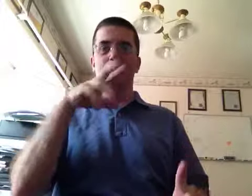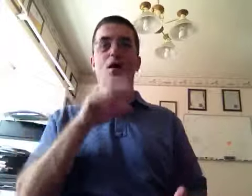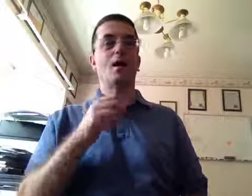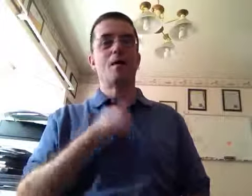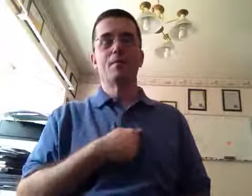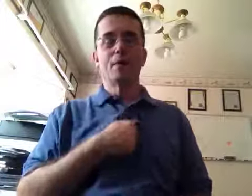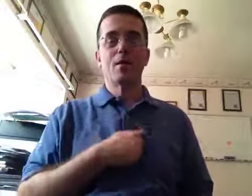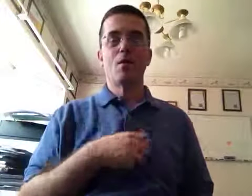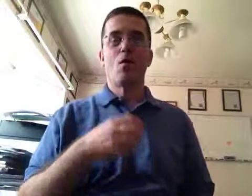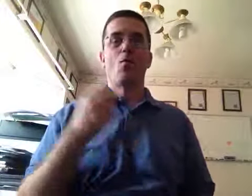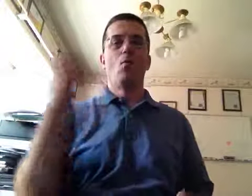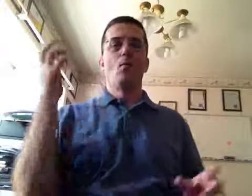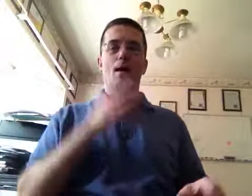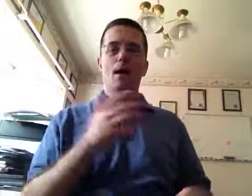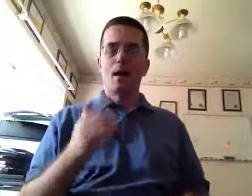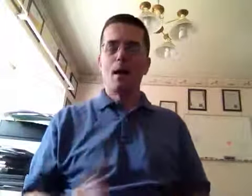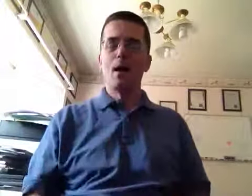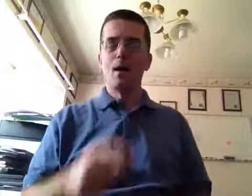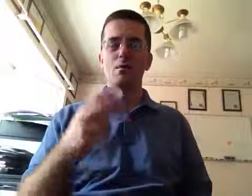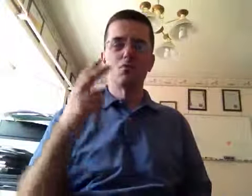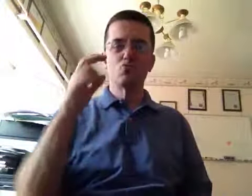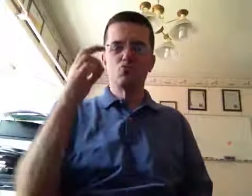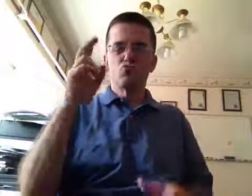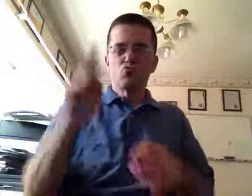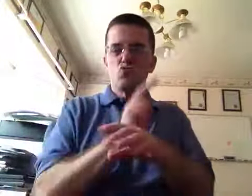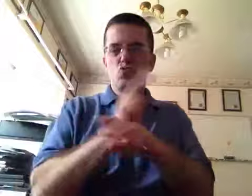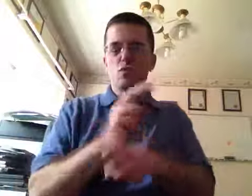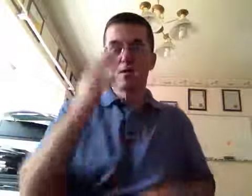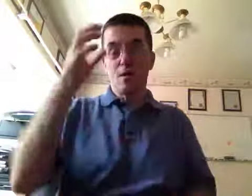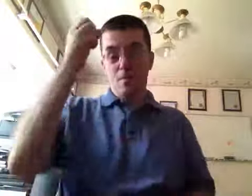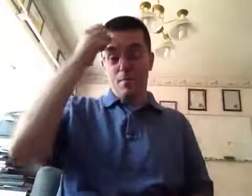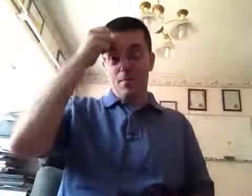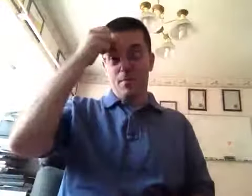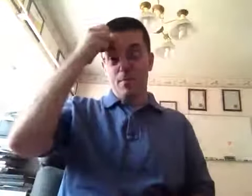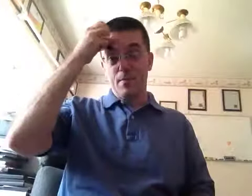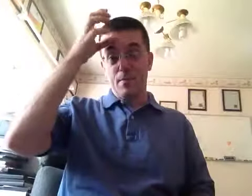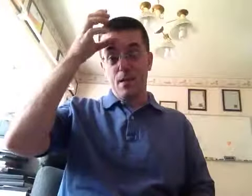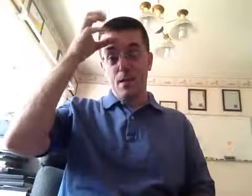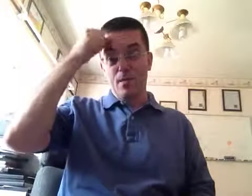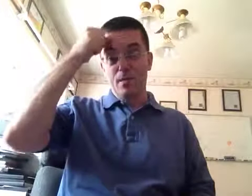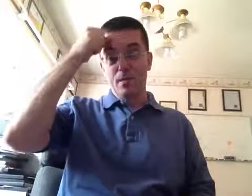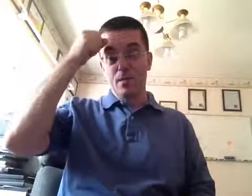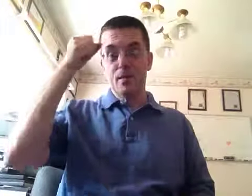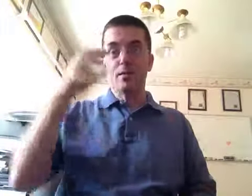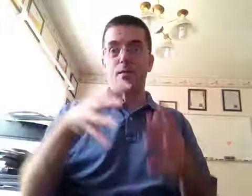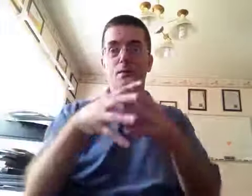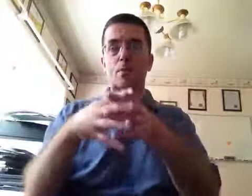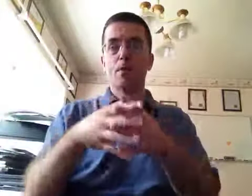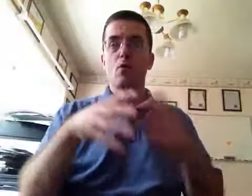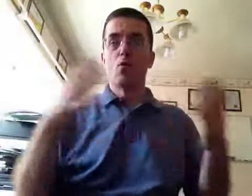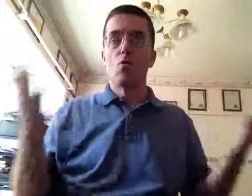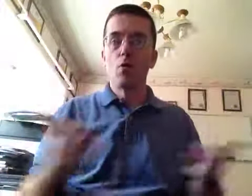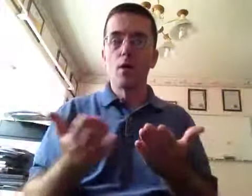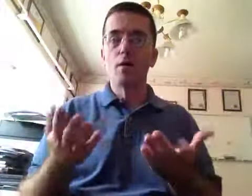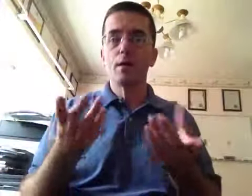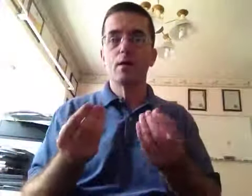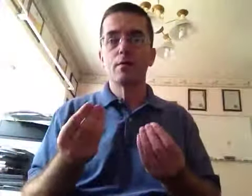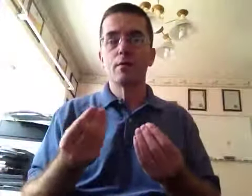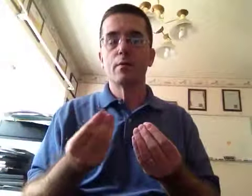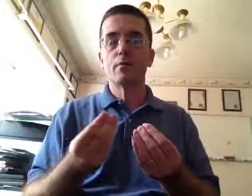Oh, my gosh! Use some common sense, America! That's what he's saying. So here's the deal. The idea of you